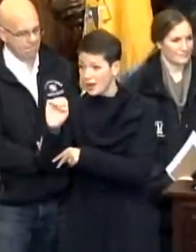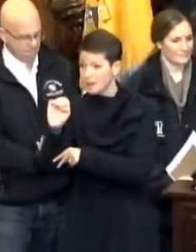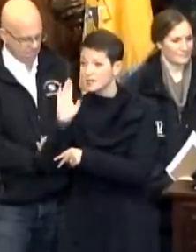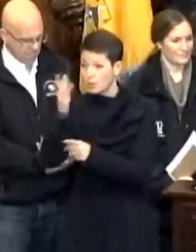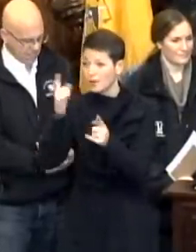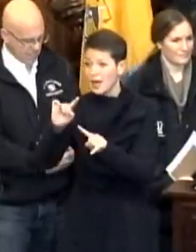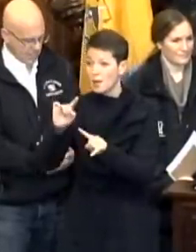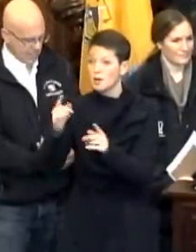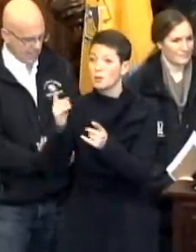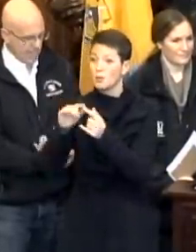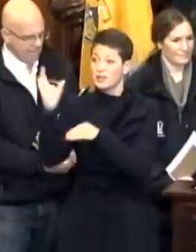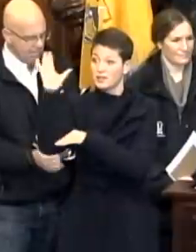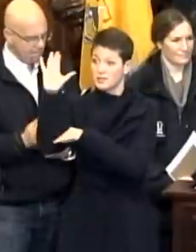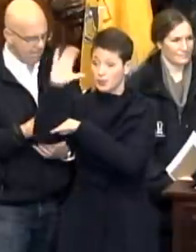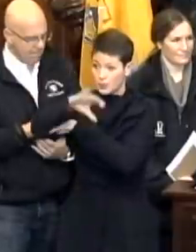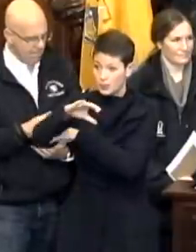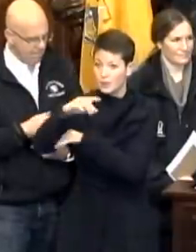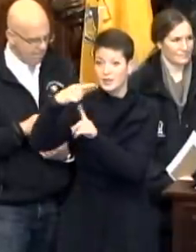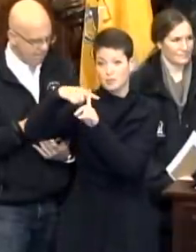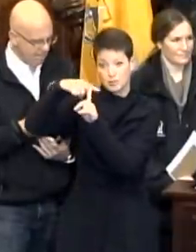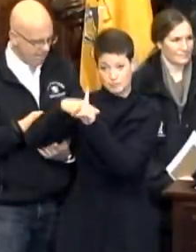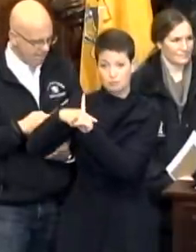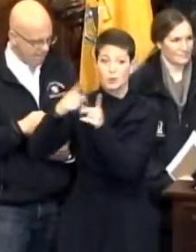once temperatures again fall below freezing.